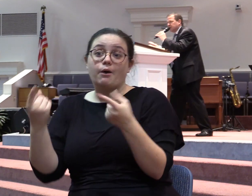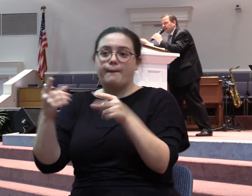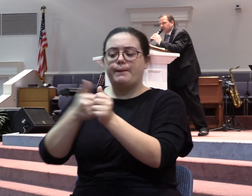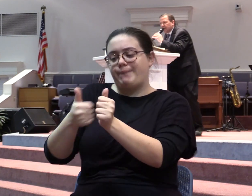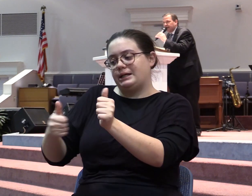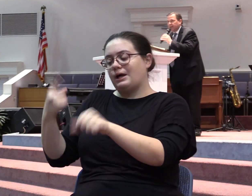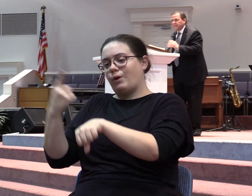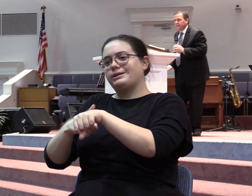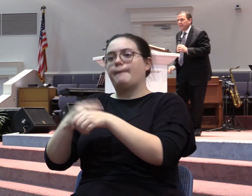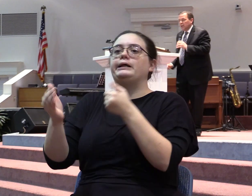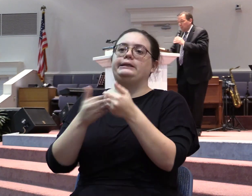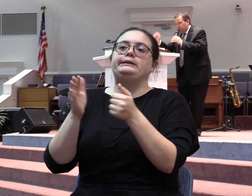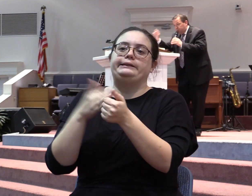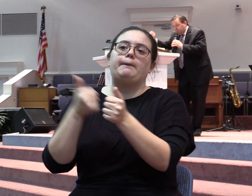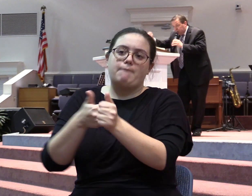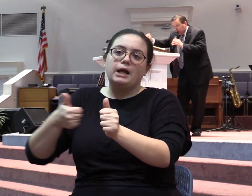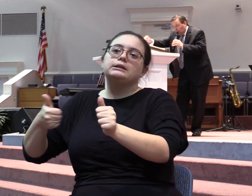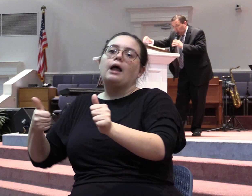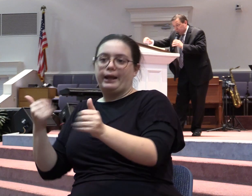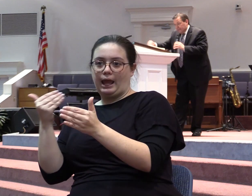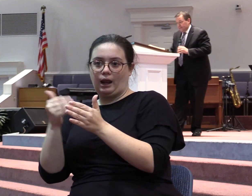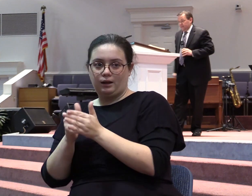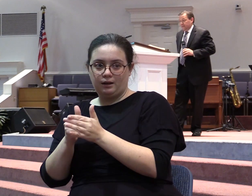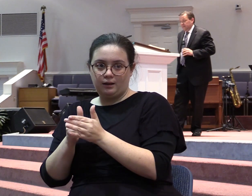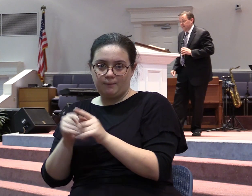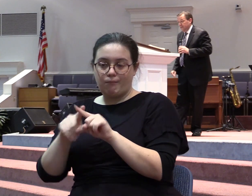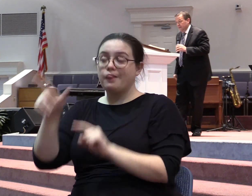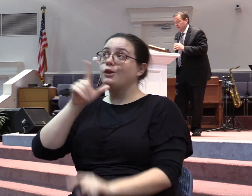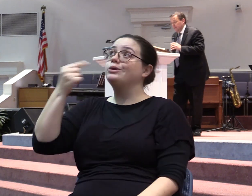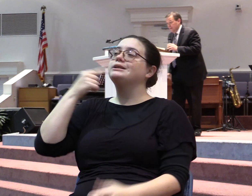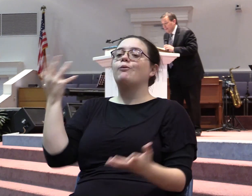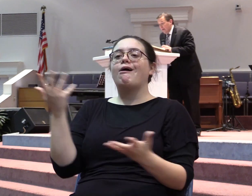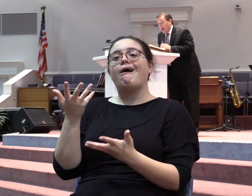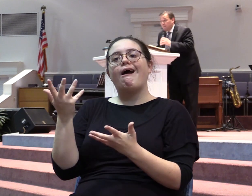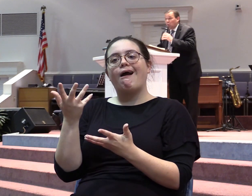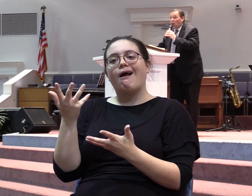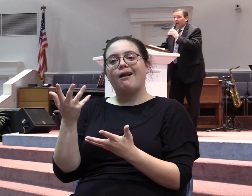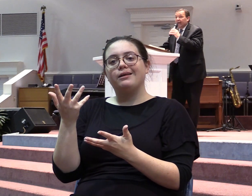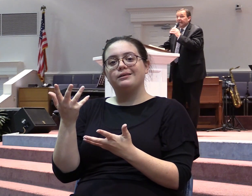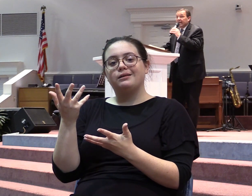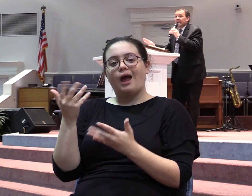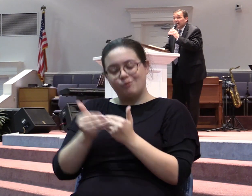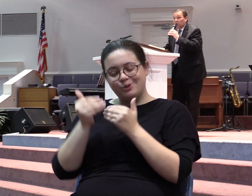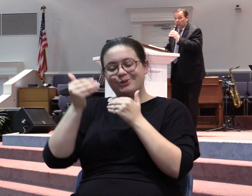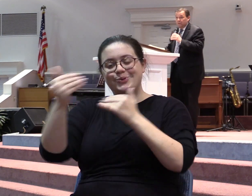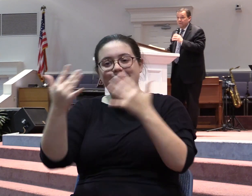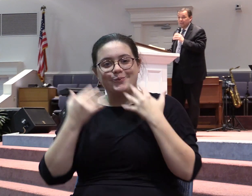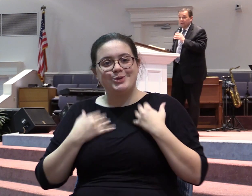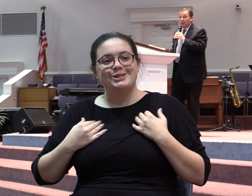it's easier to backslide again. But the Lord said, that's good. I'm going to go ahead and